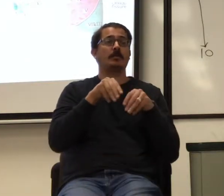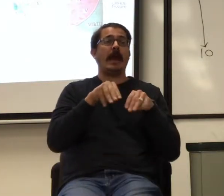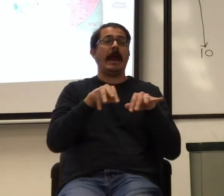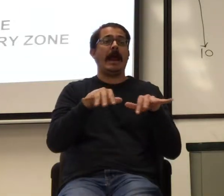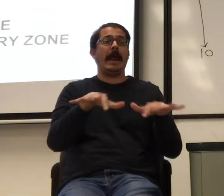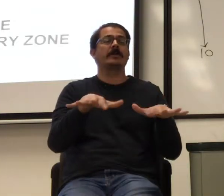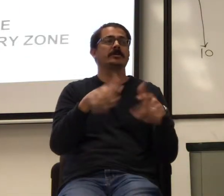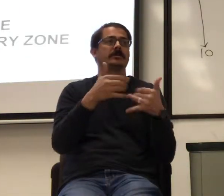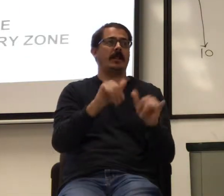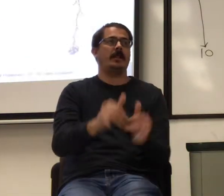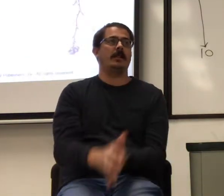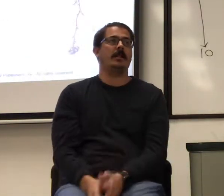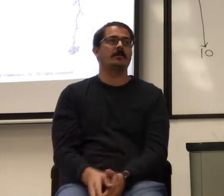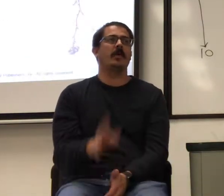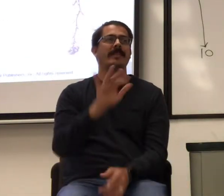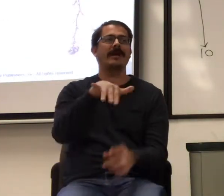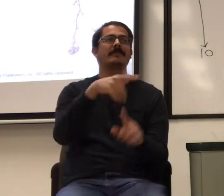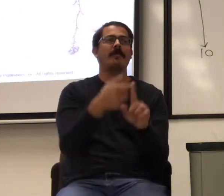Let me go to the slide.